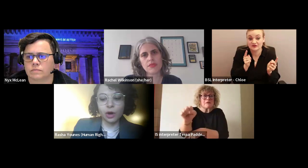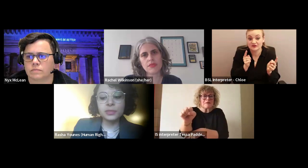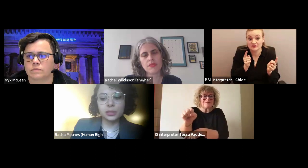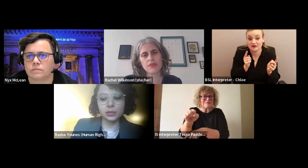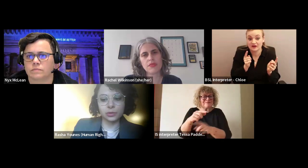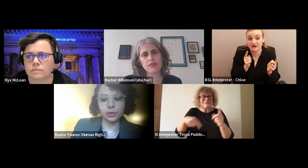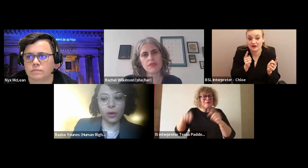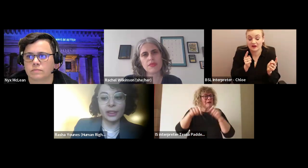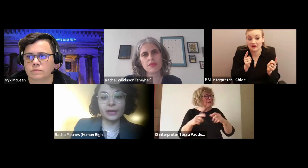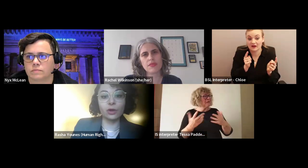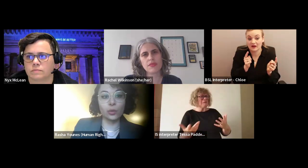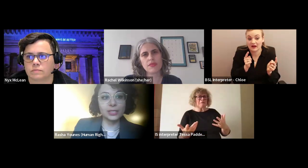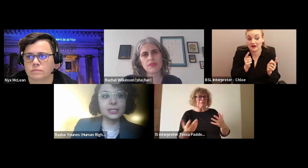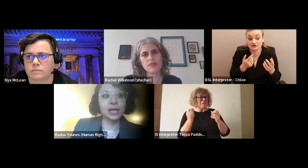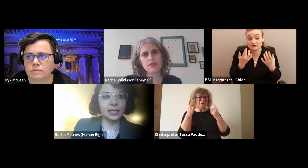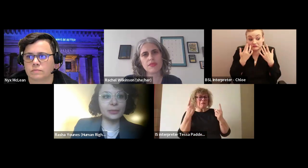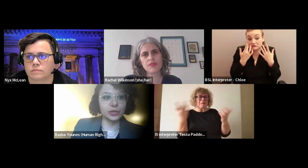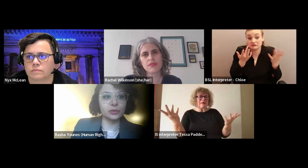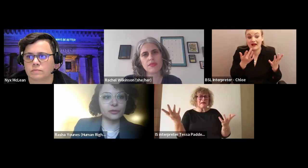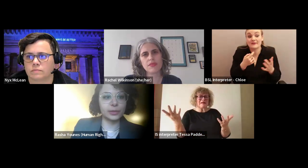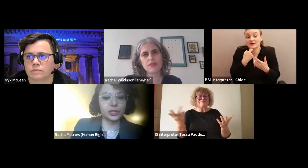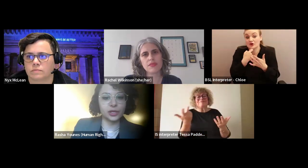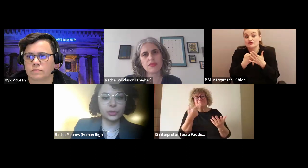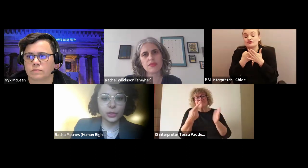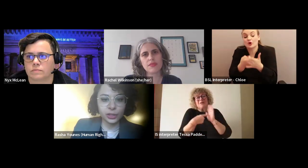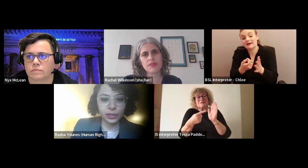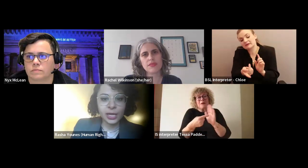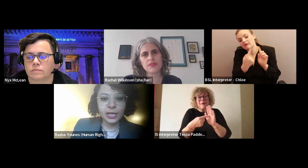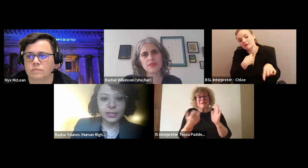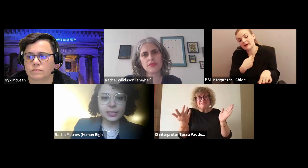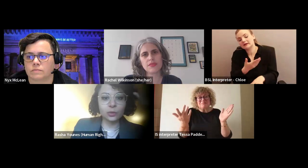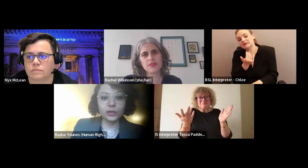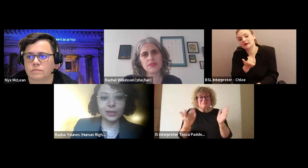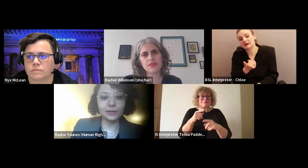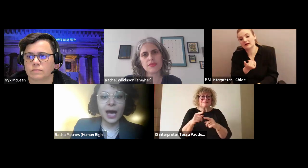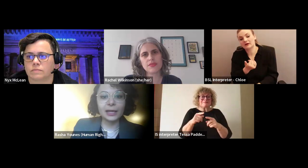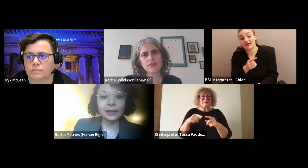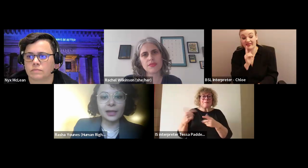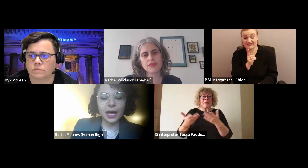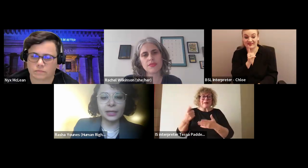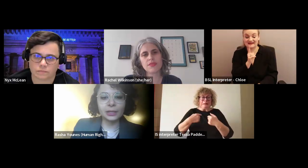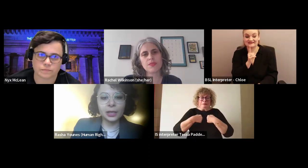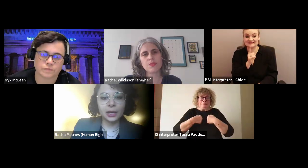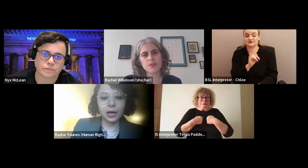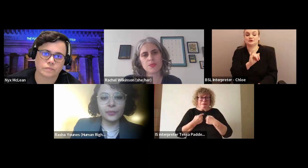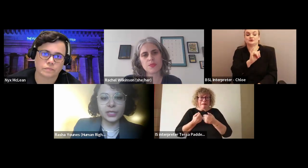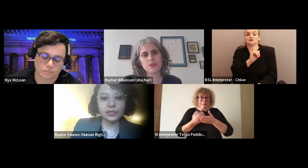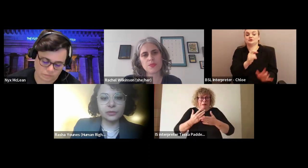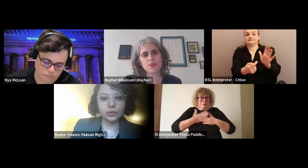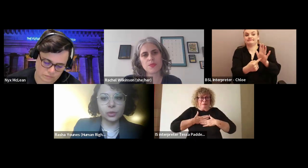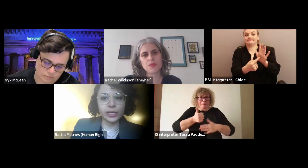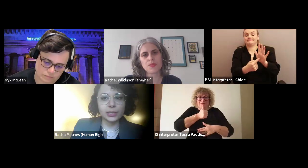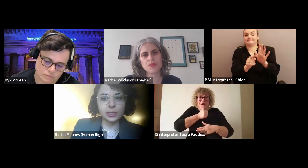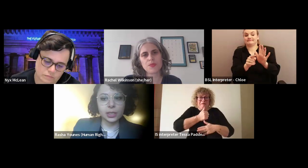being prompted to do so, and then requests highly personal information in return, this is one red flag that